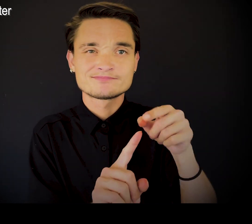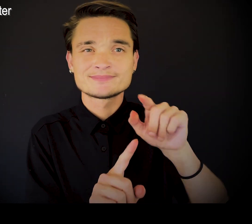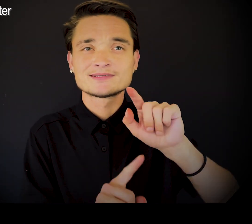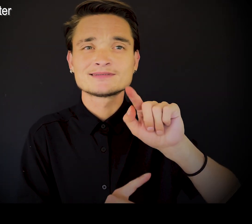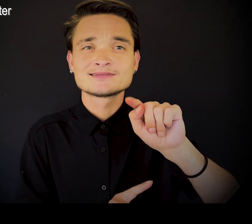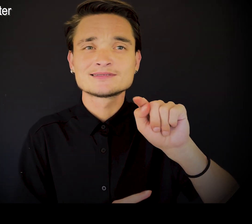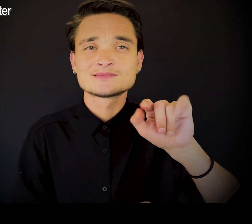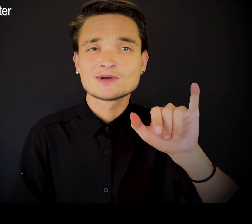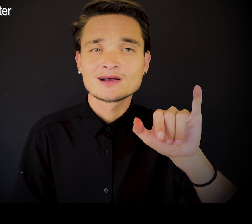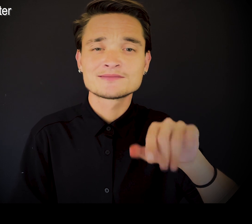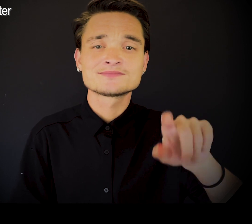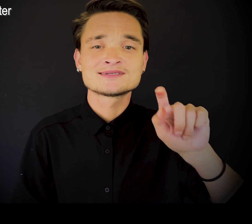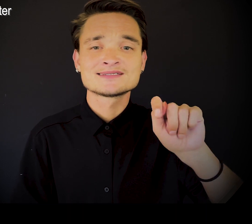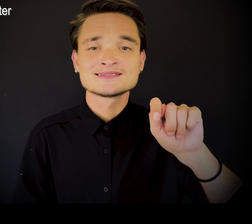888-783-1370.